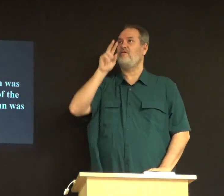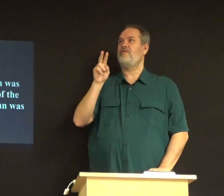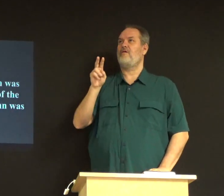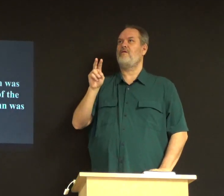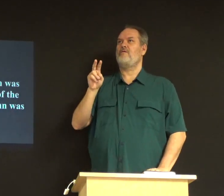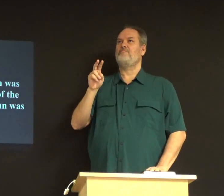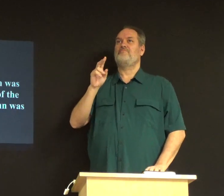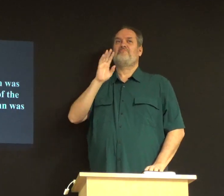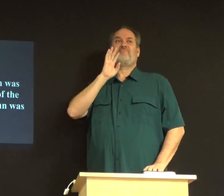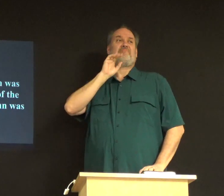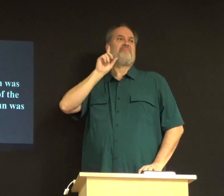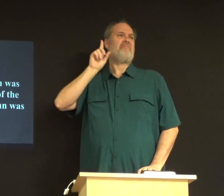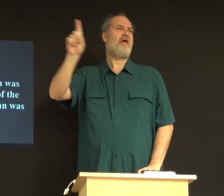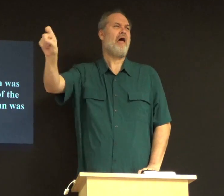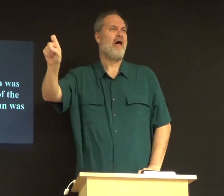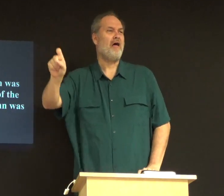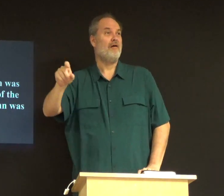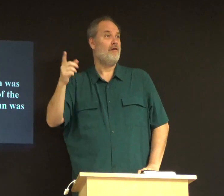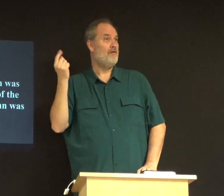the father